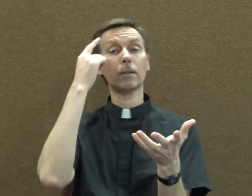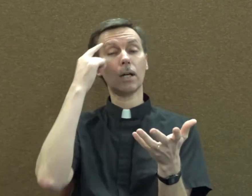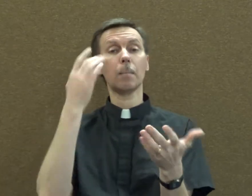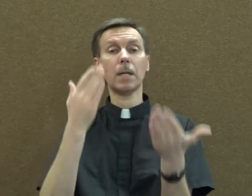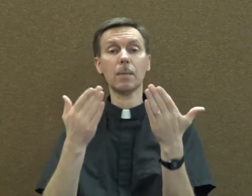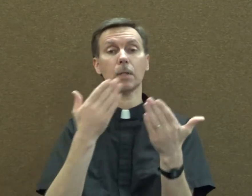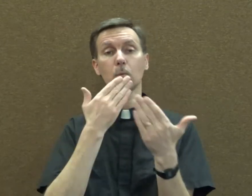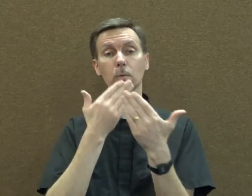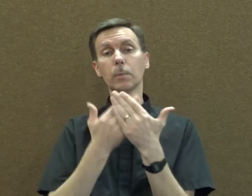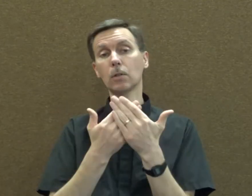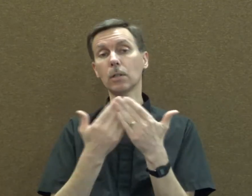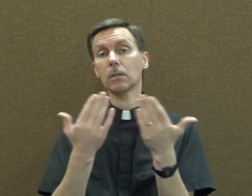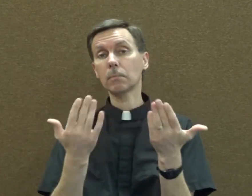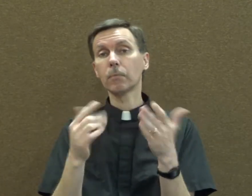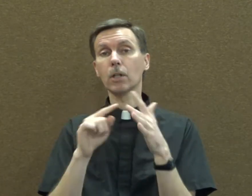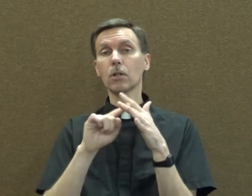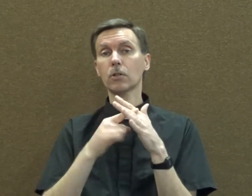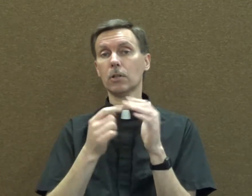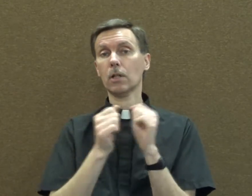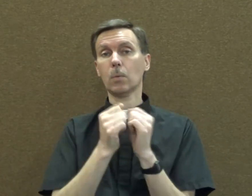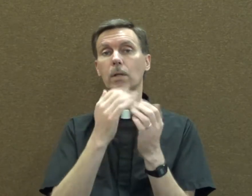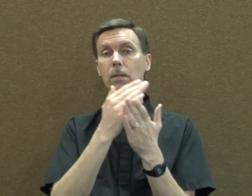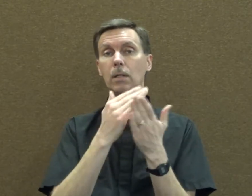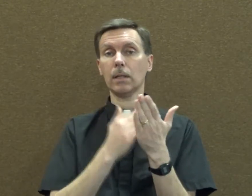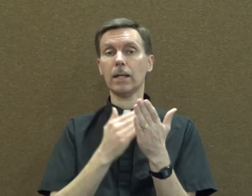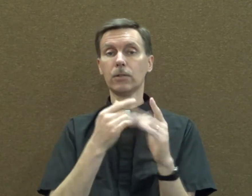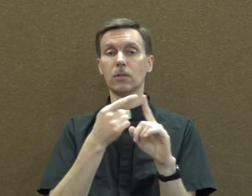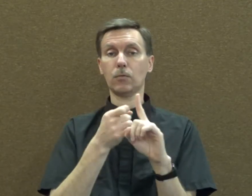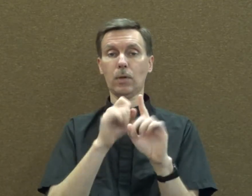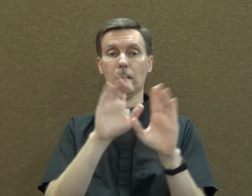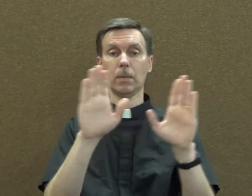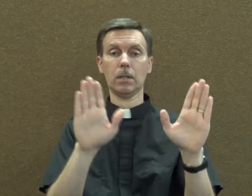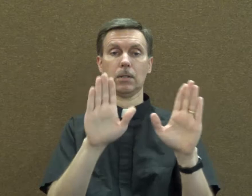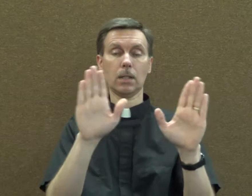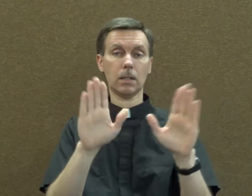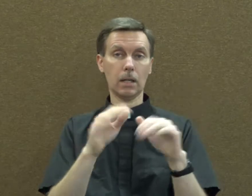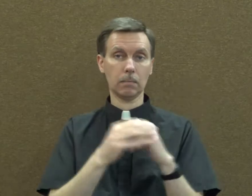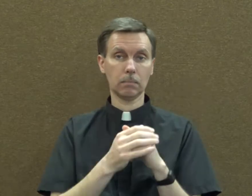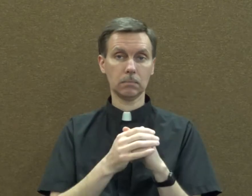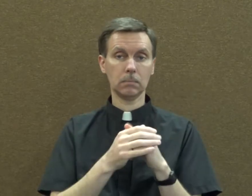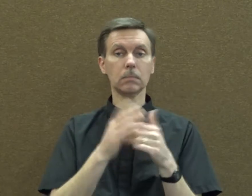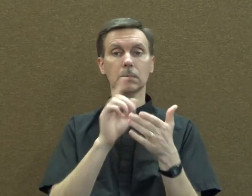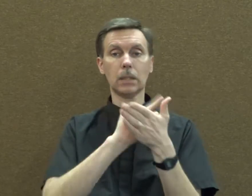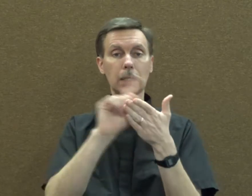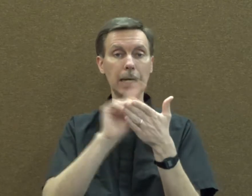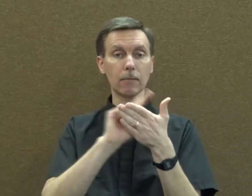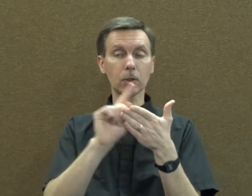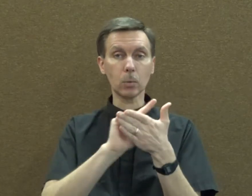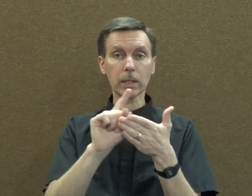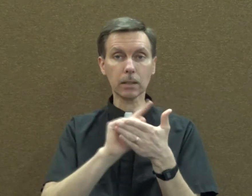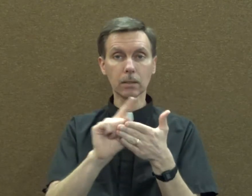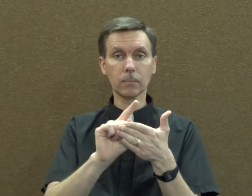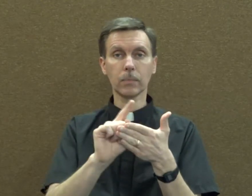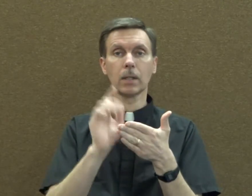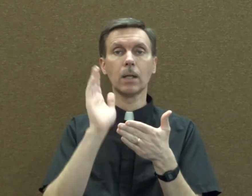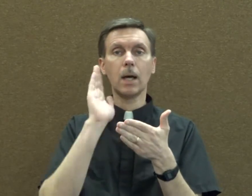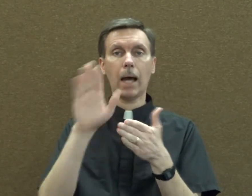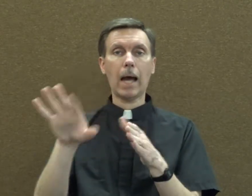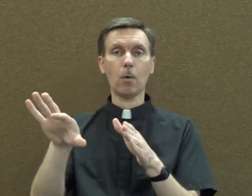thought maybe it would be good to start with a lesson from Sunday. And then every week I will